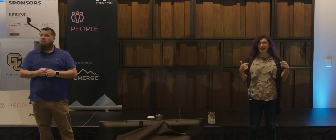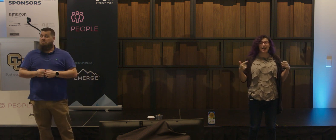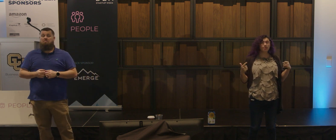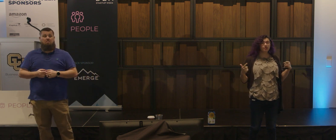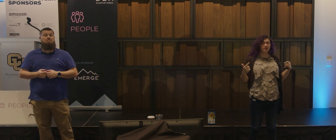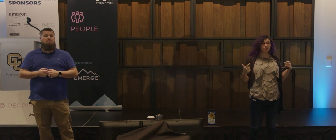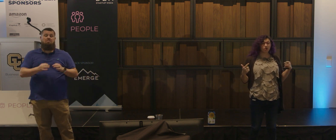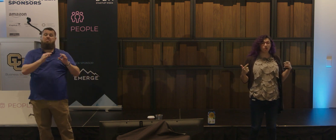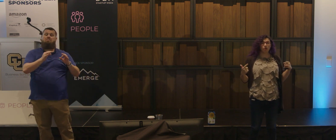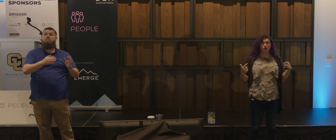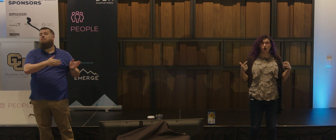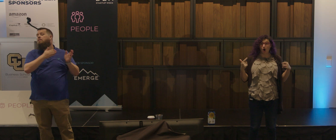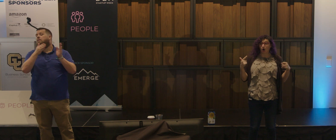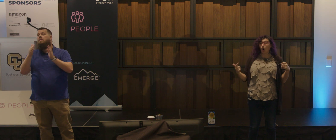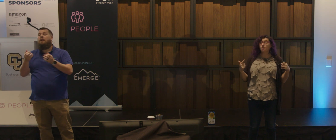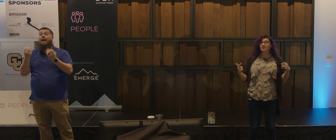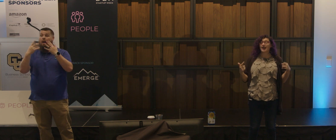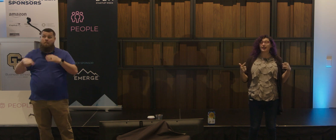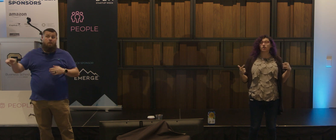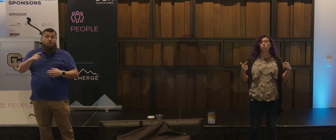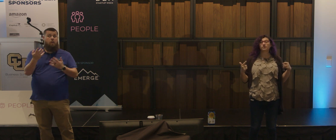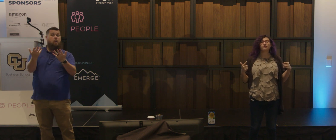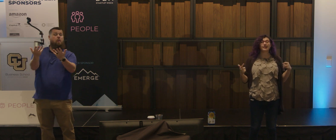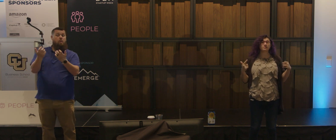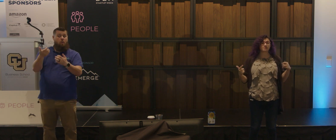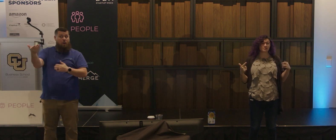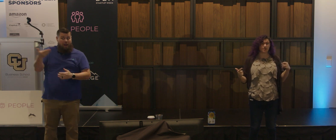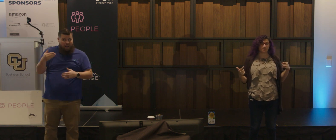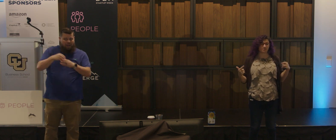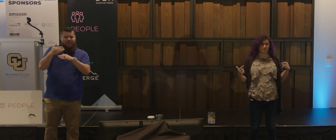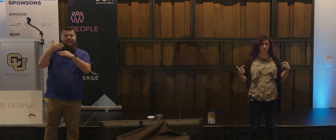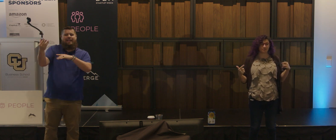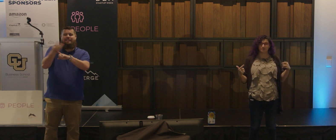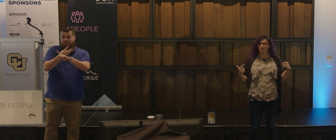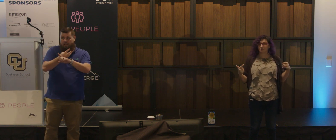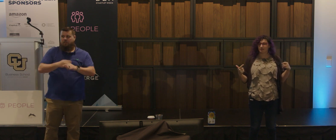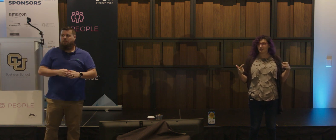All right. How many people are hoping to hire within the next 6 months?